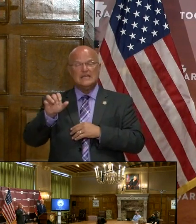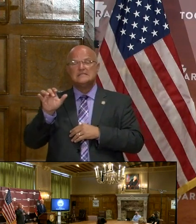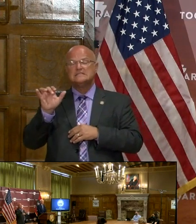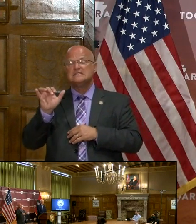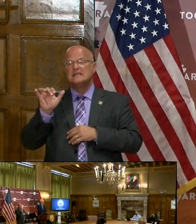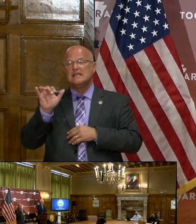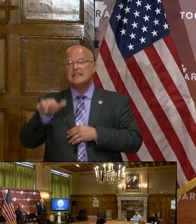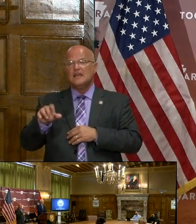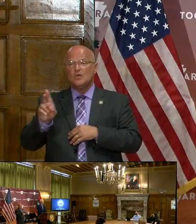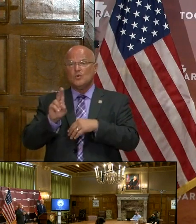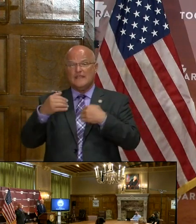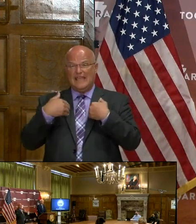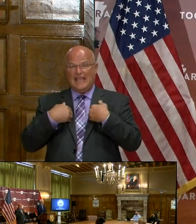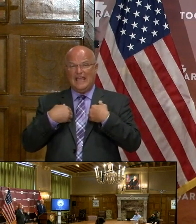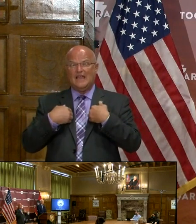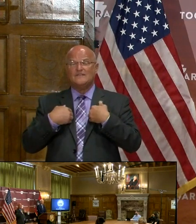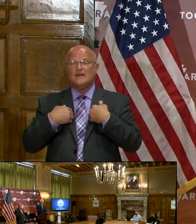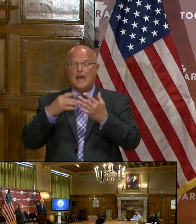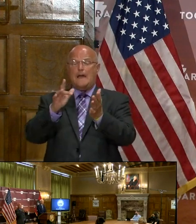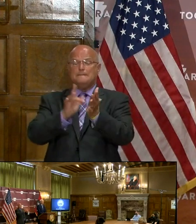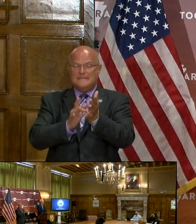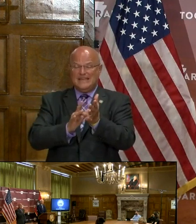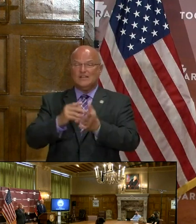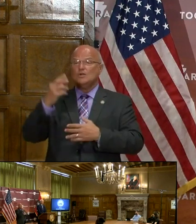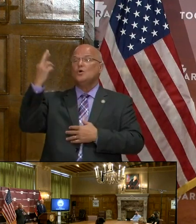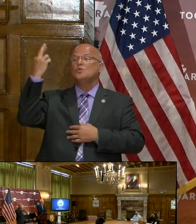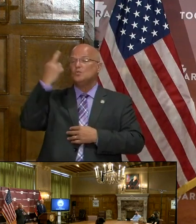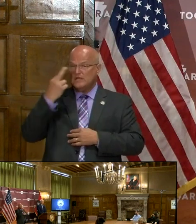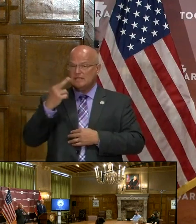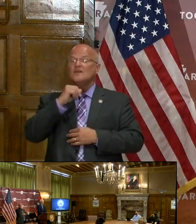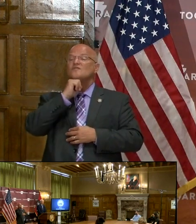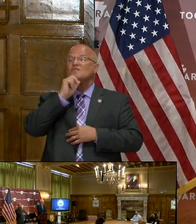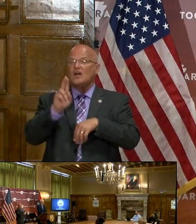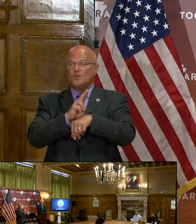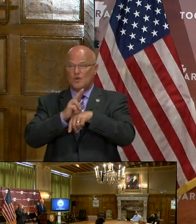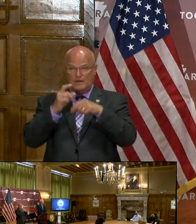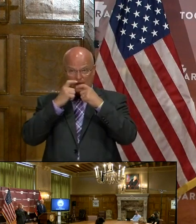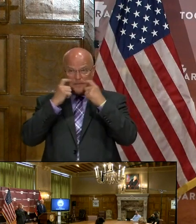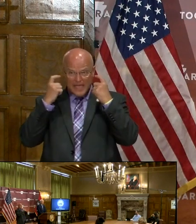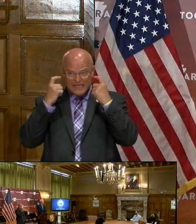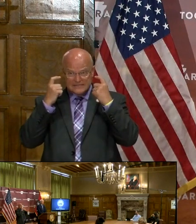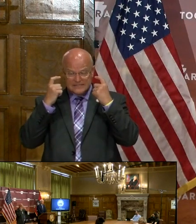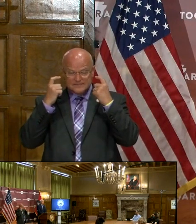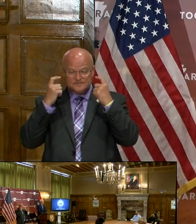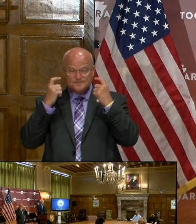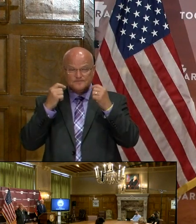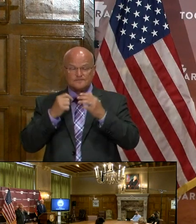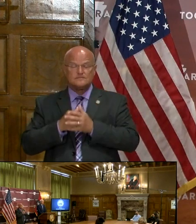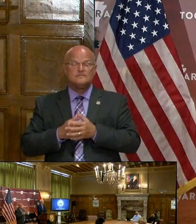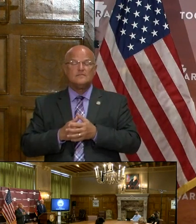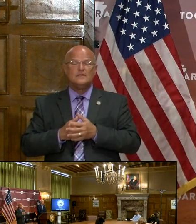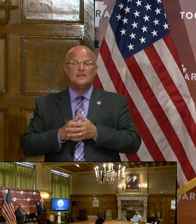is where they have a legitimate medical reason for not wearing a mask. I'd